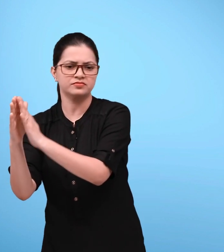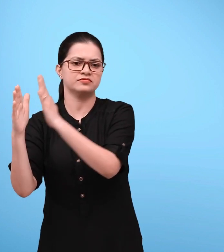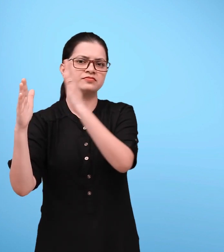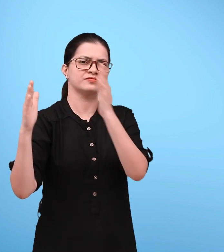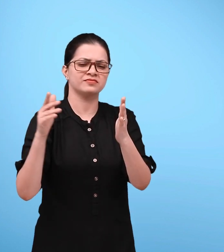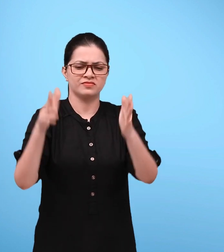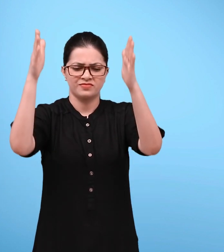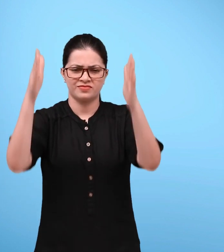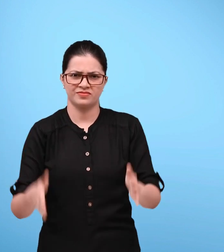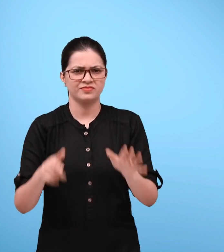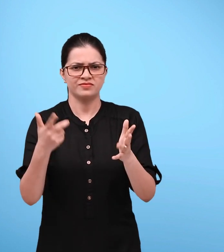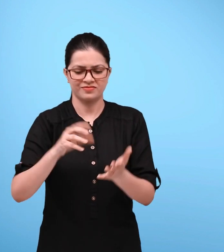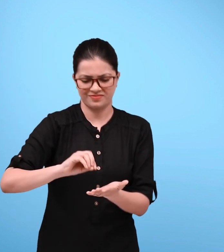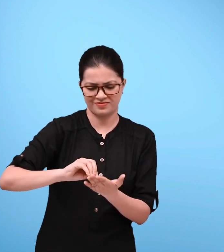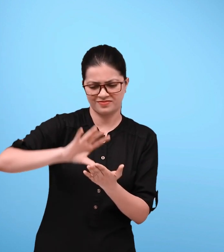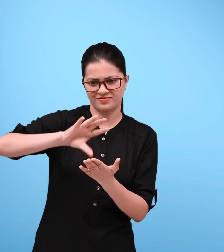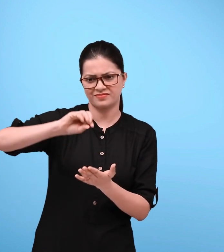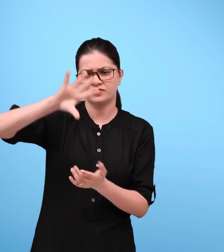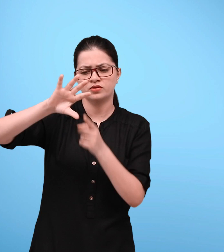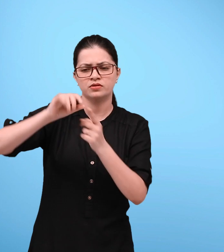Second is for height in handspans.